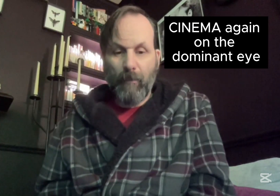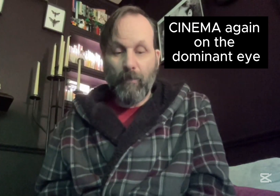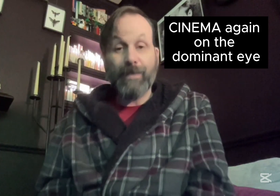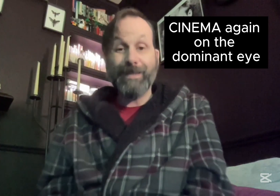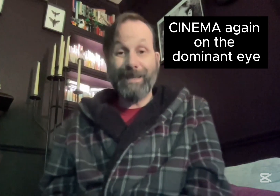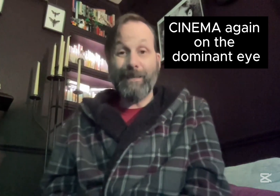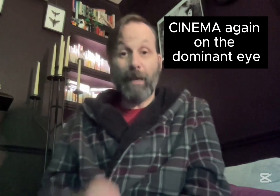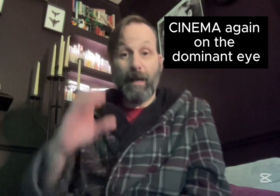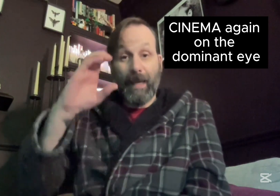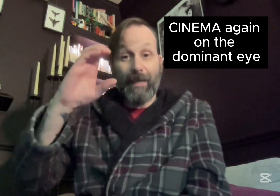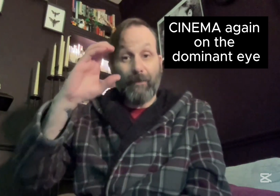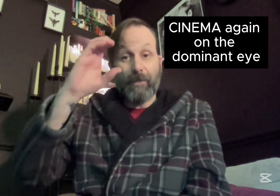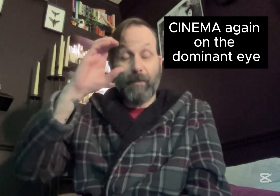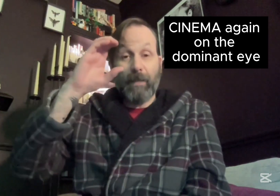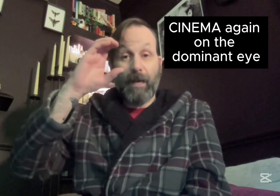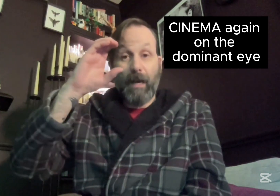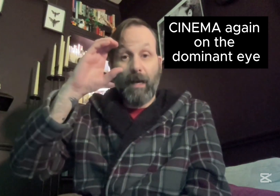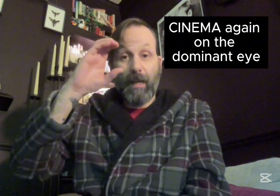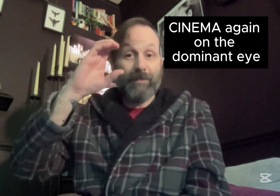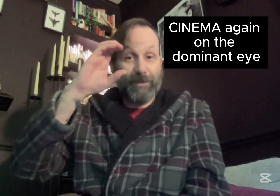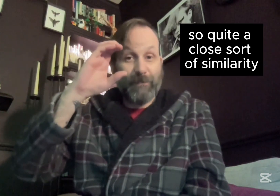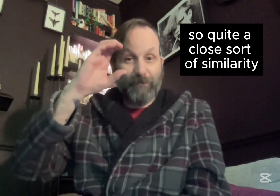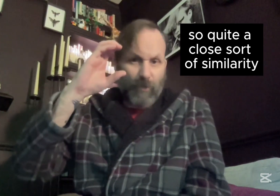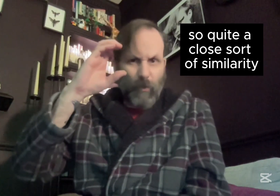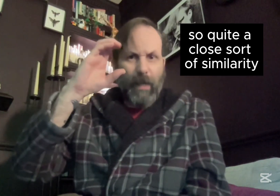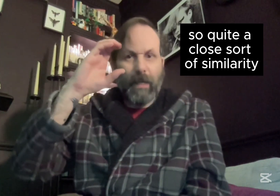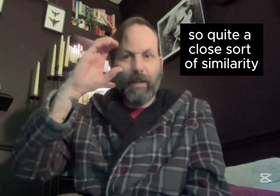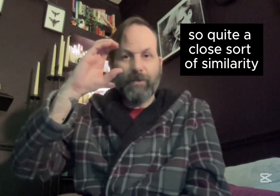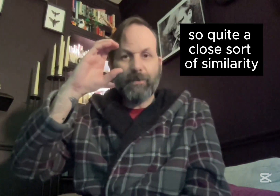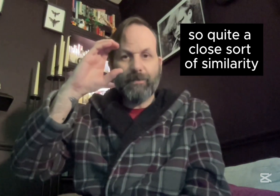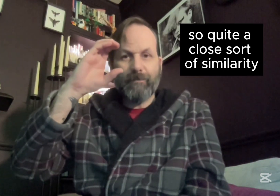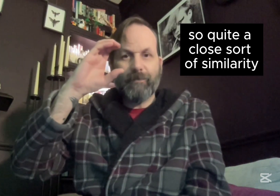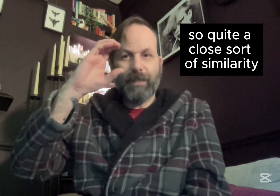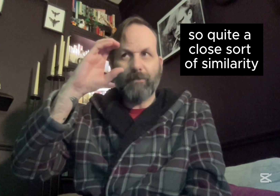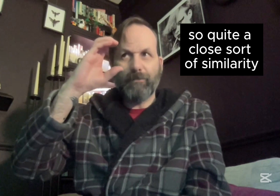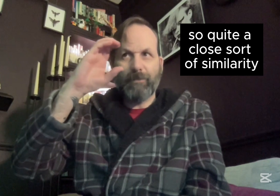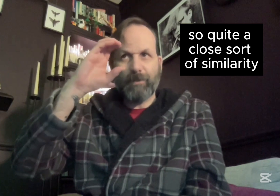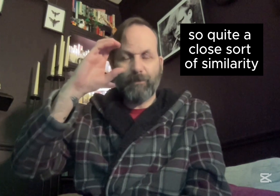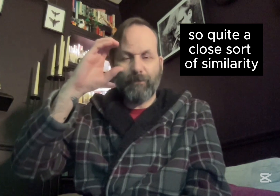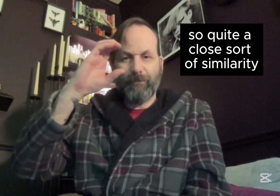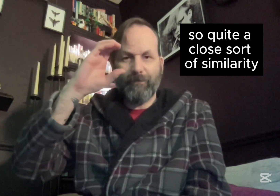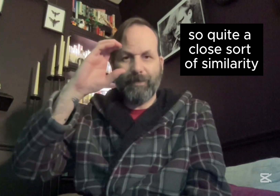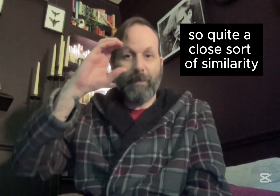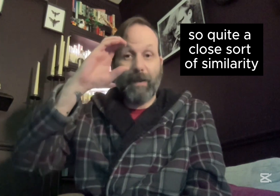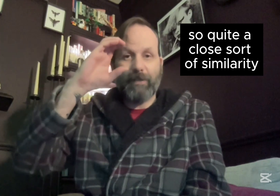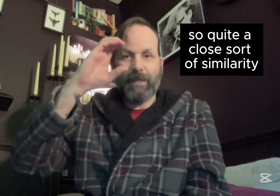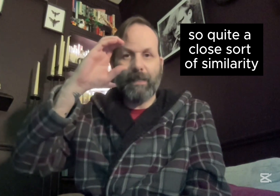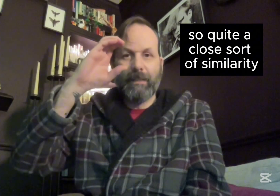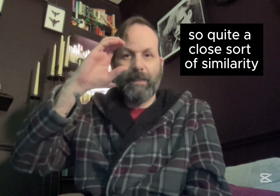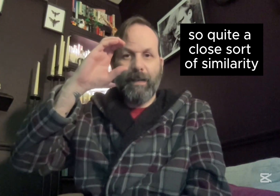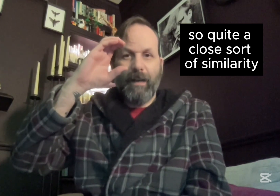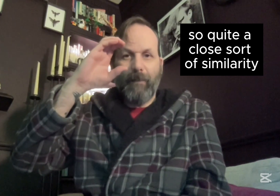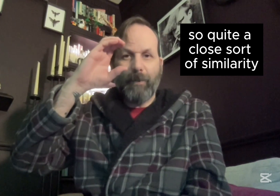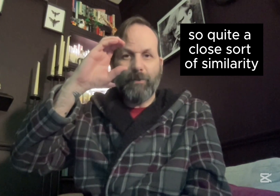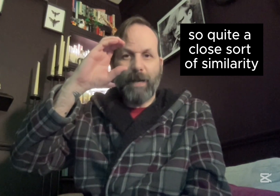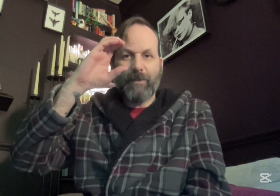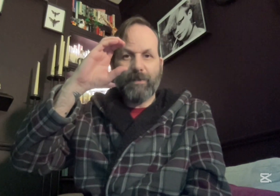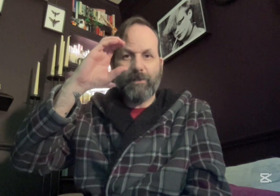2. Cinema, again, on the dominant I, so quite a close, sort of similarity. And you bounce it